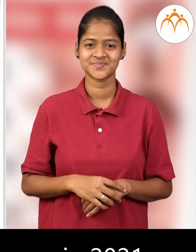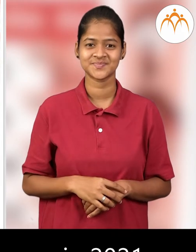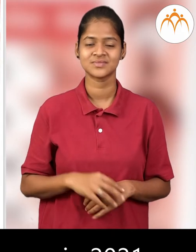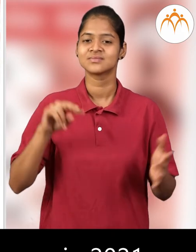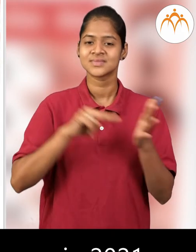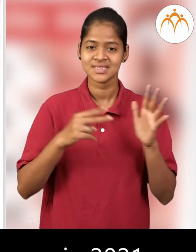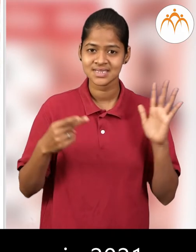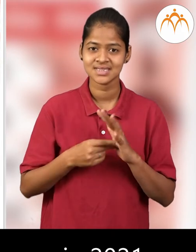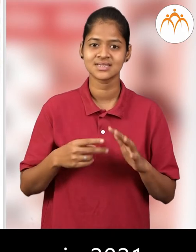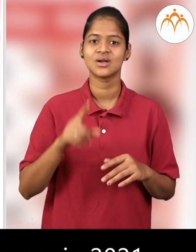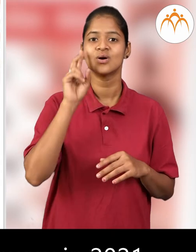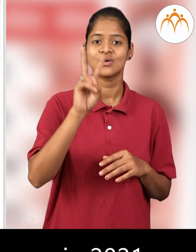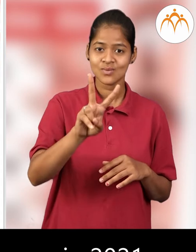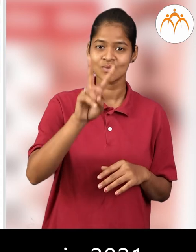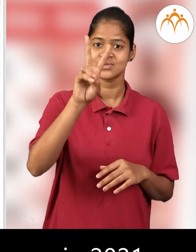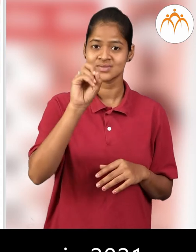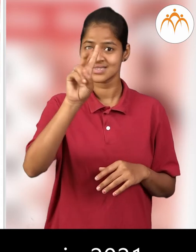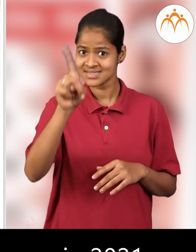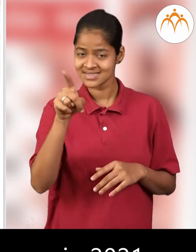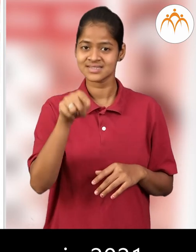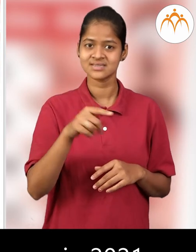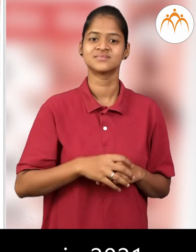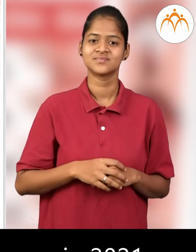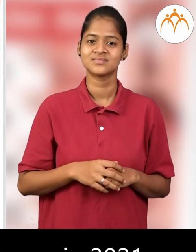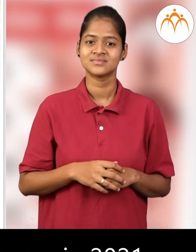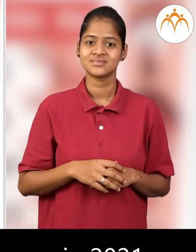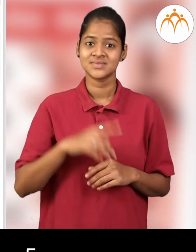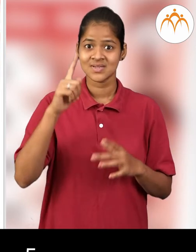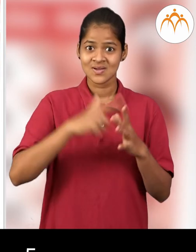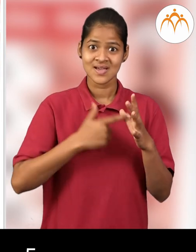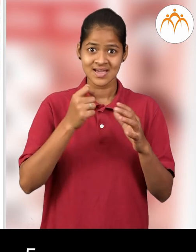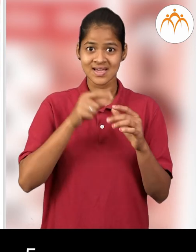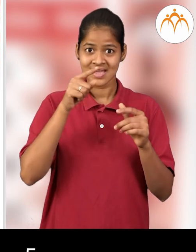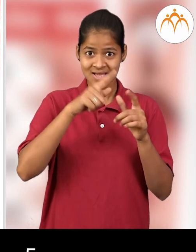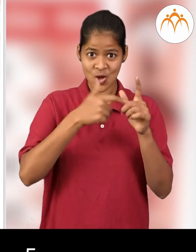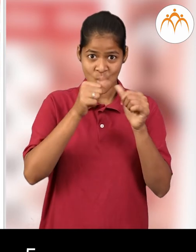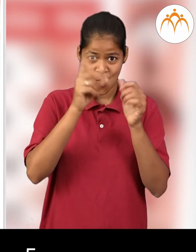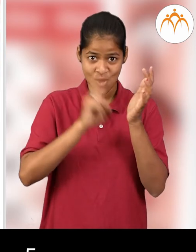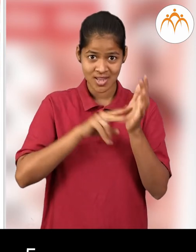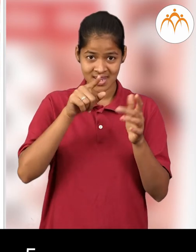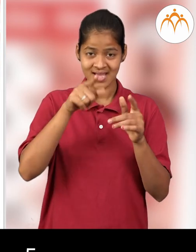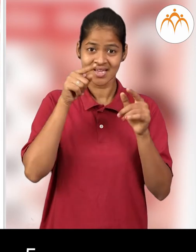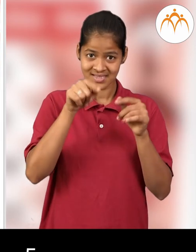in the month of January in 2021, total Fridays equal to 5.